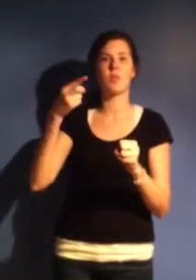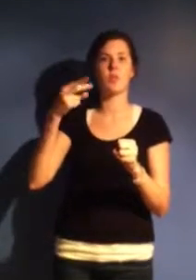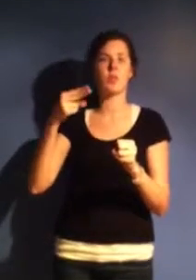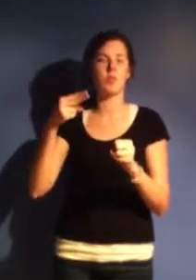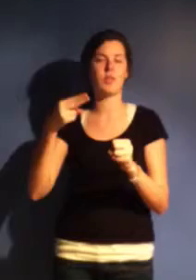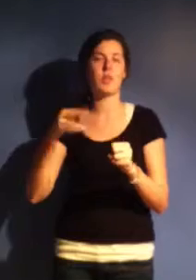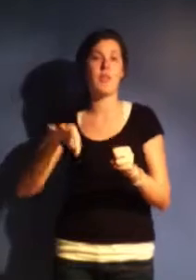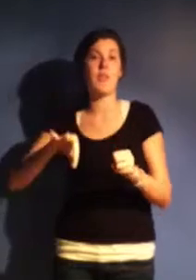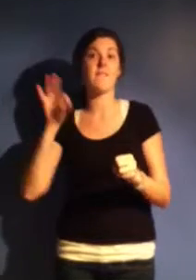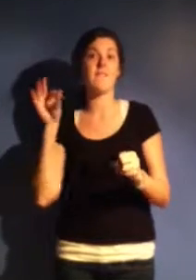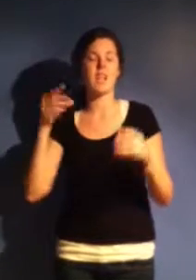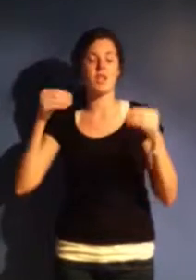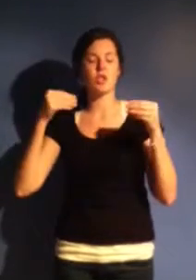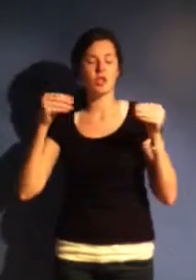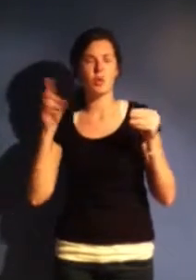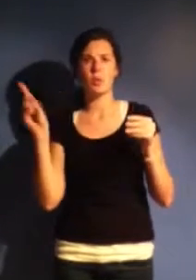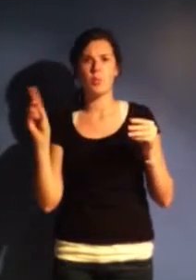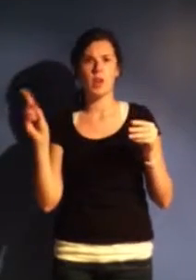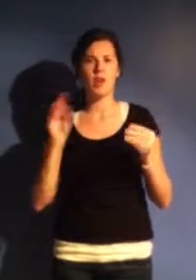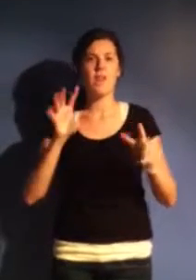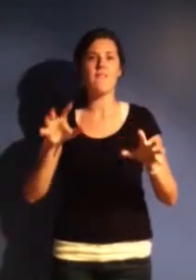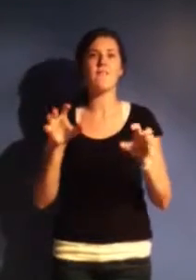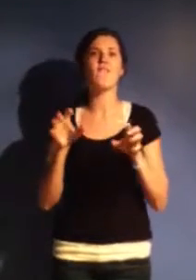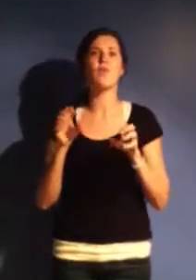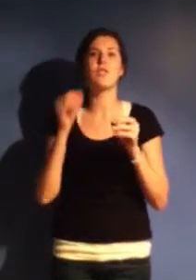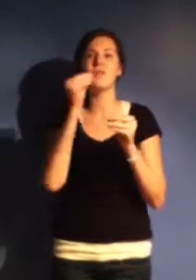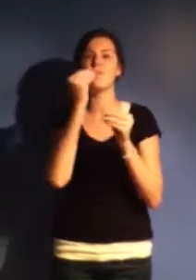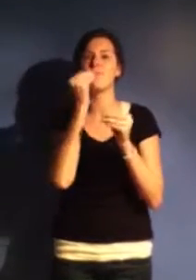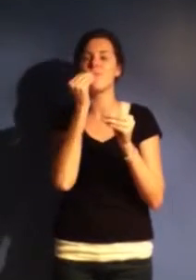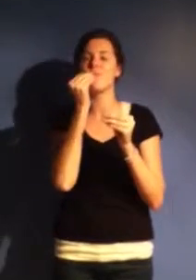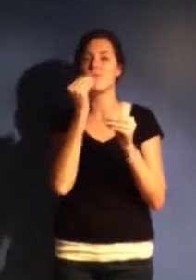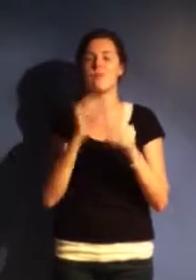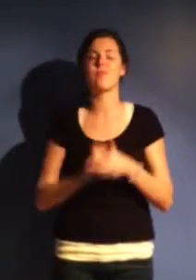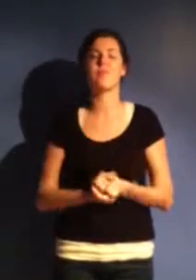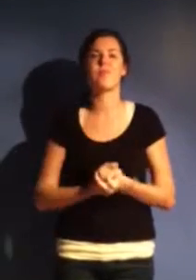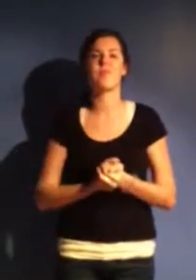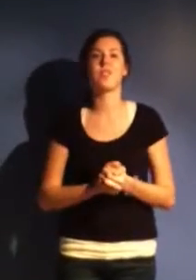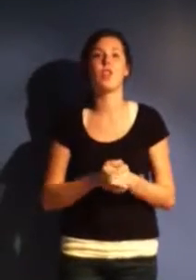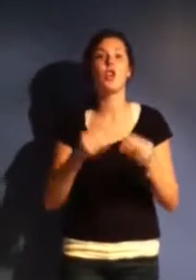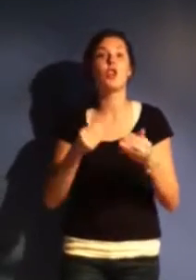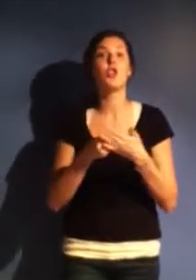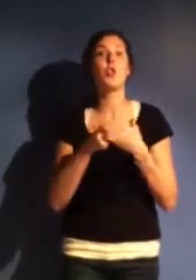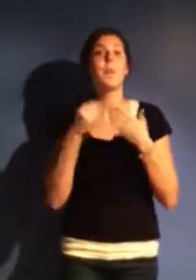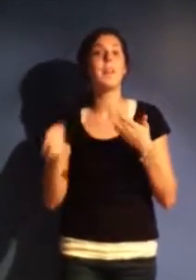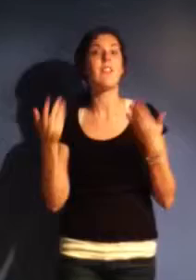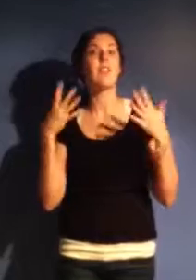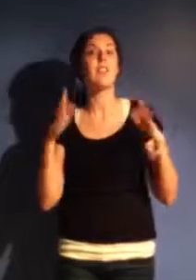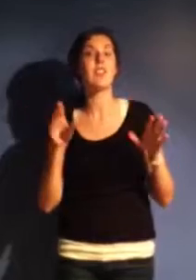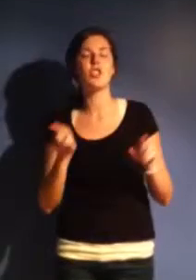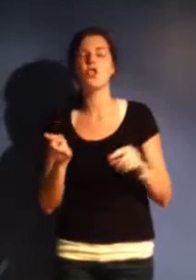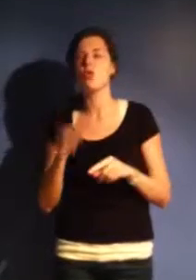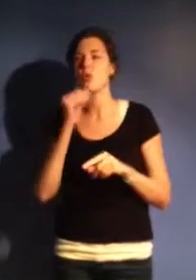your supermarket. Take it home and store it overnight to thaw in your regular.